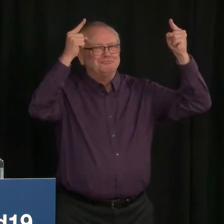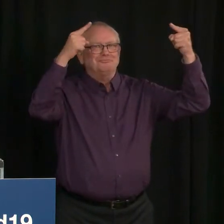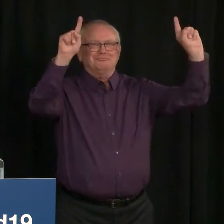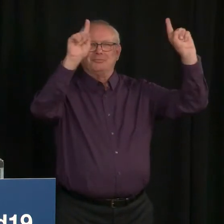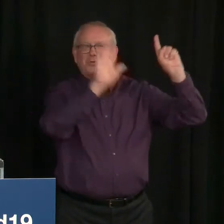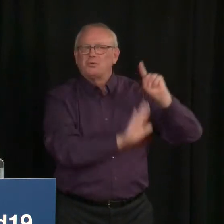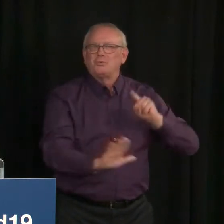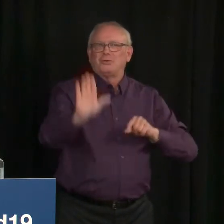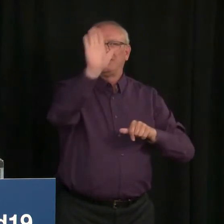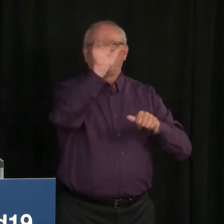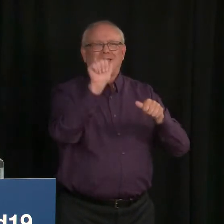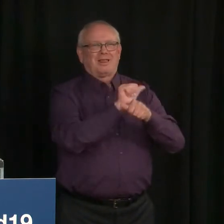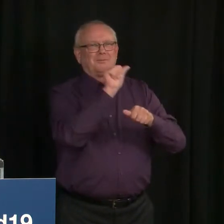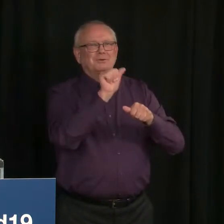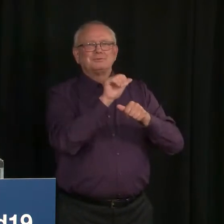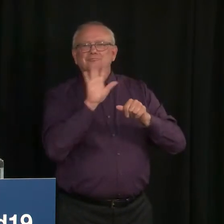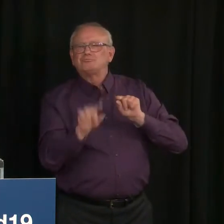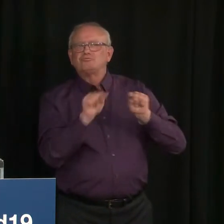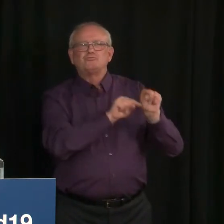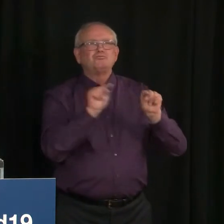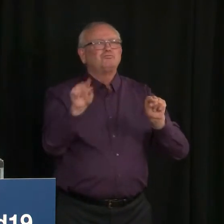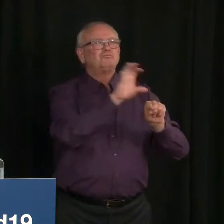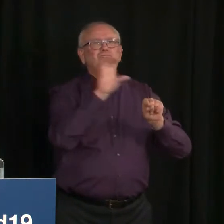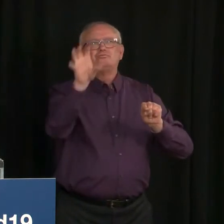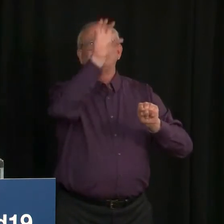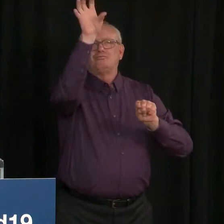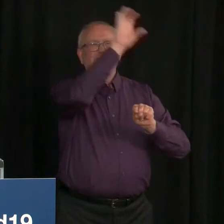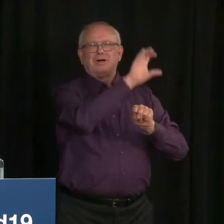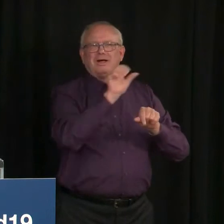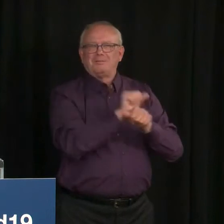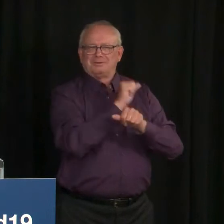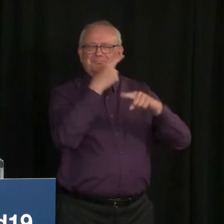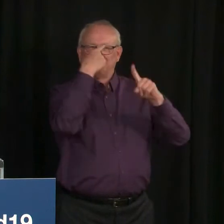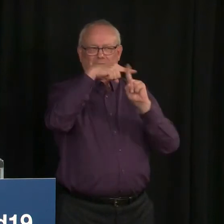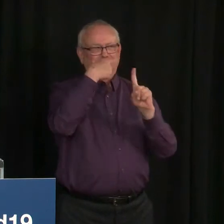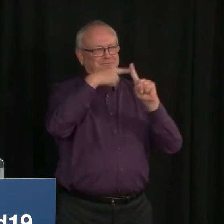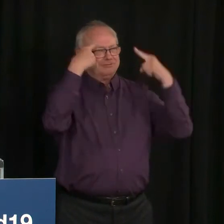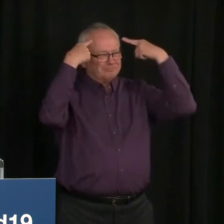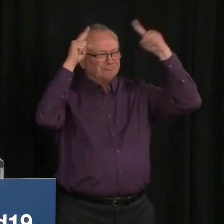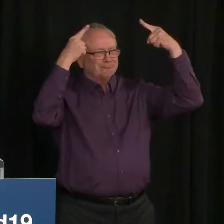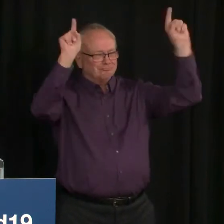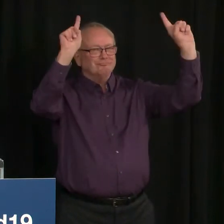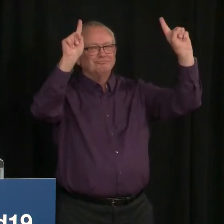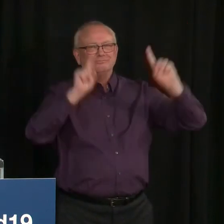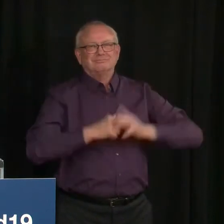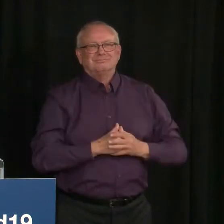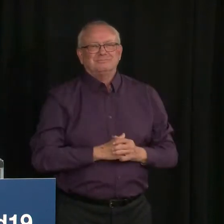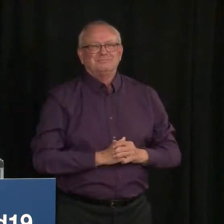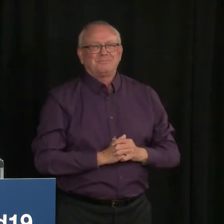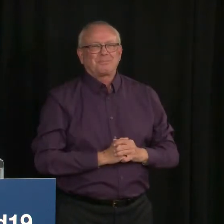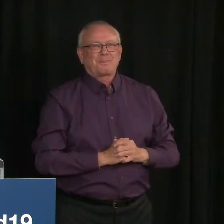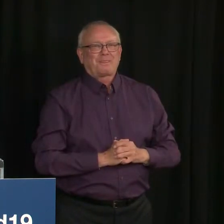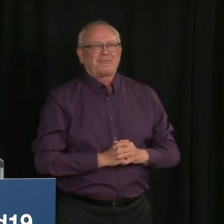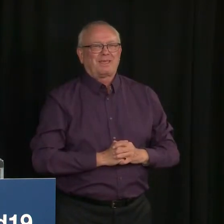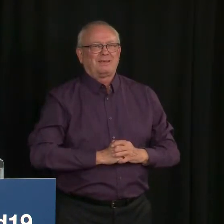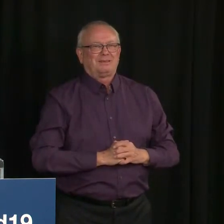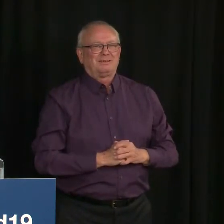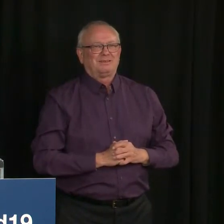growing immunization program and our public health restrictions are working together as planned and limiting